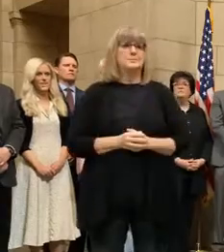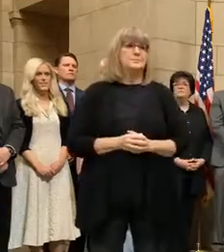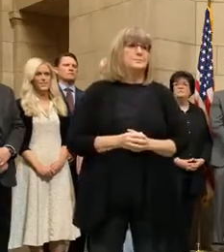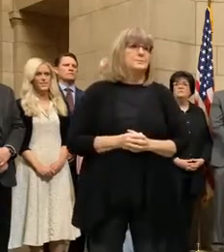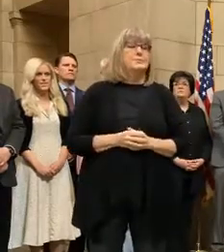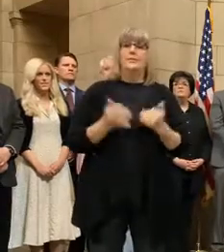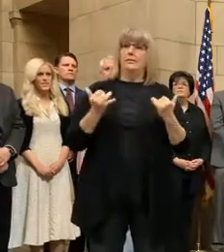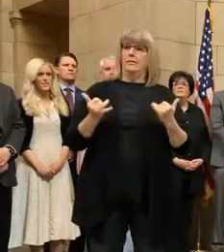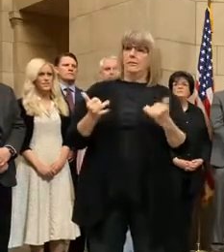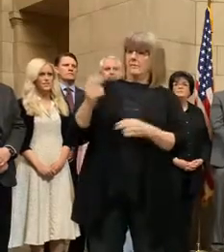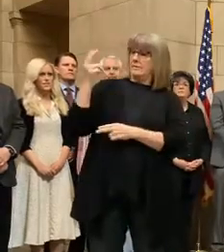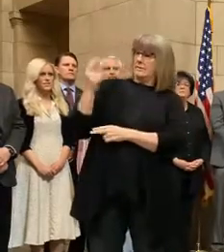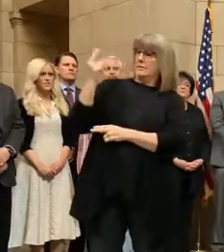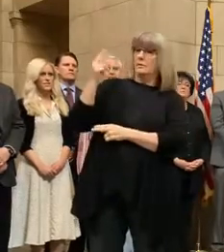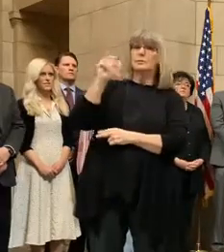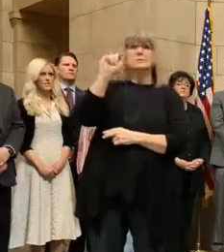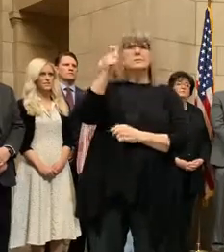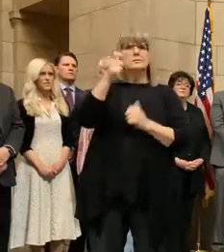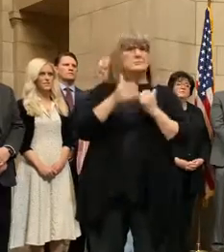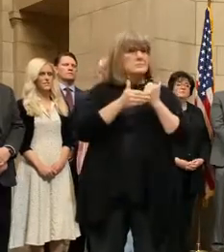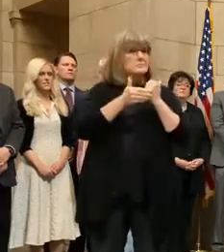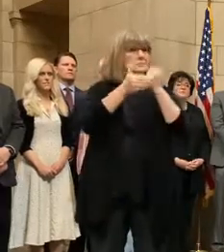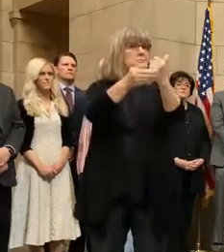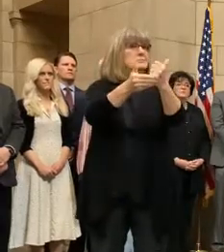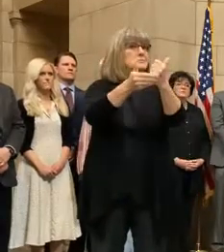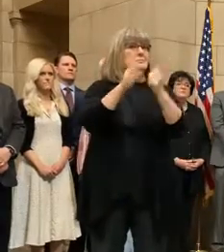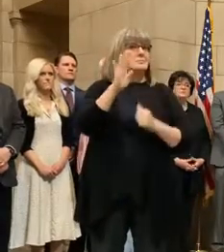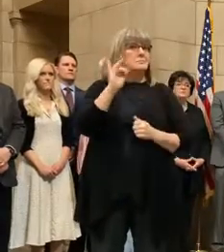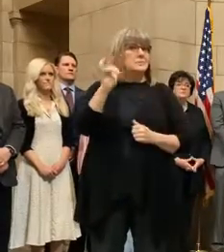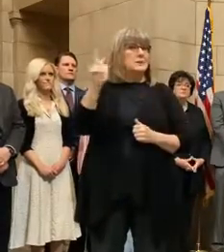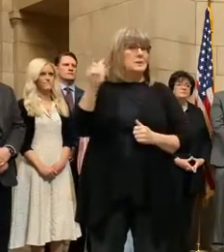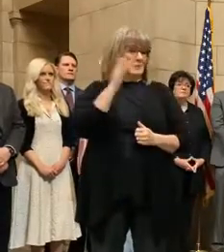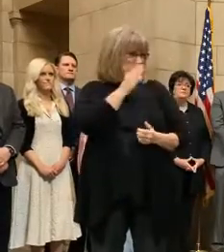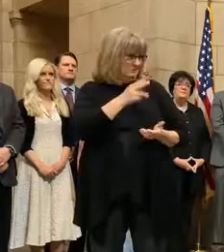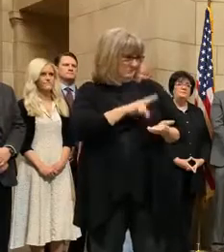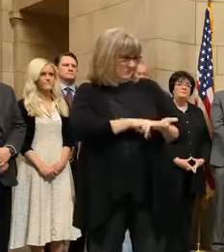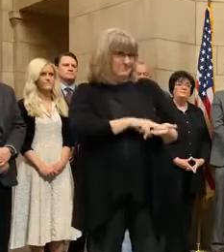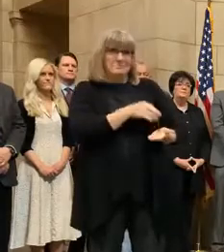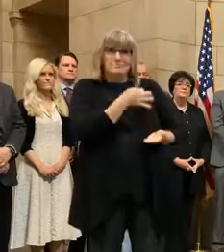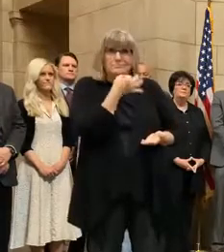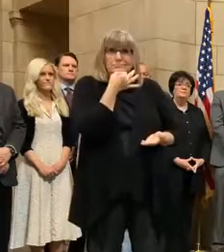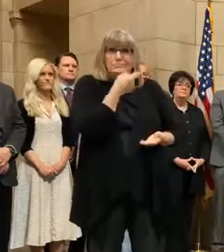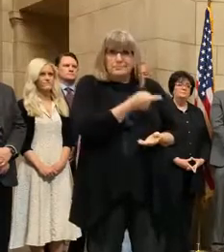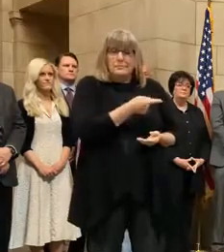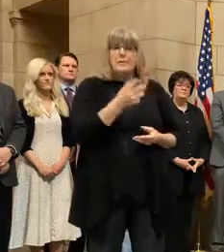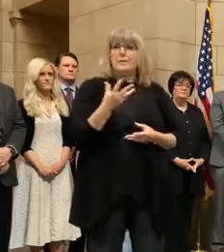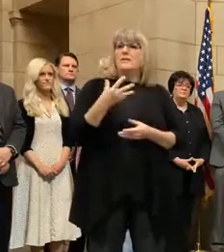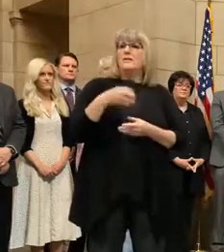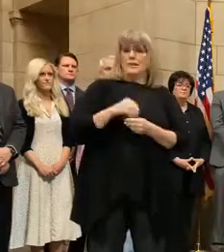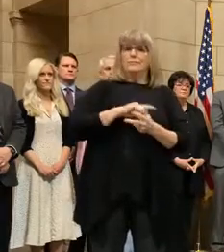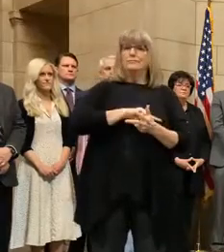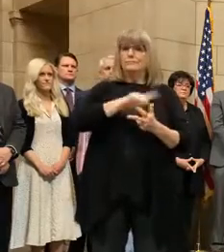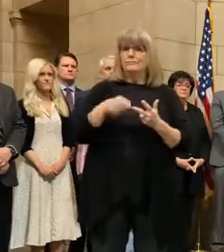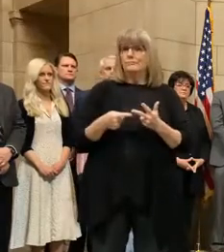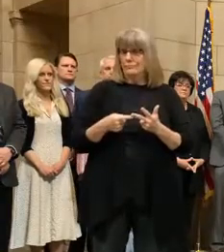And this historic tax relief bill today that I'm about to sign involves all